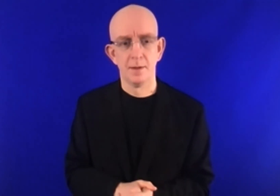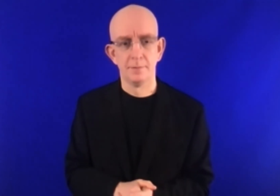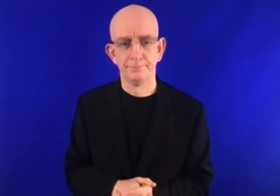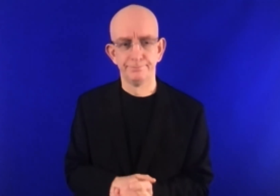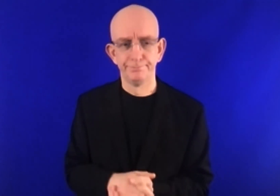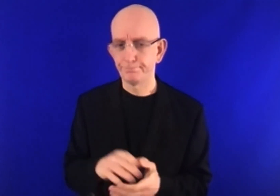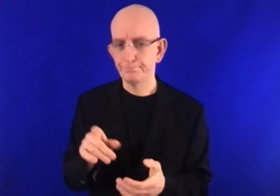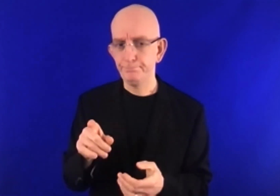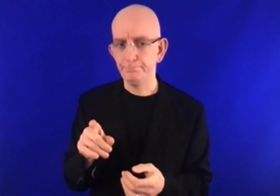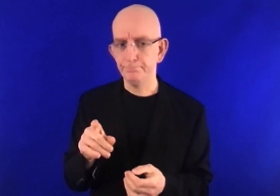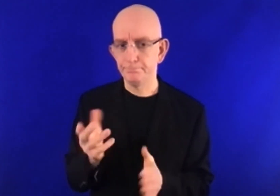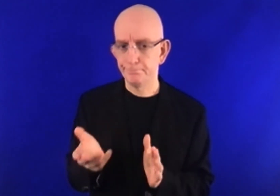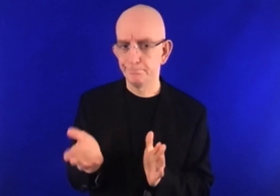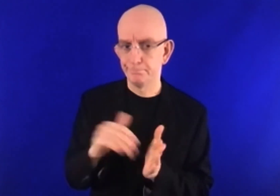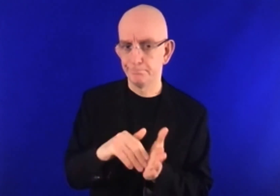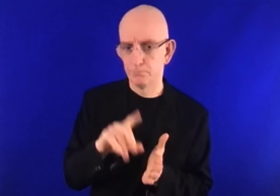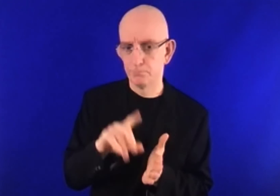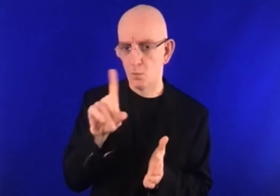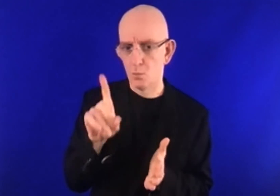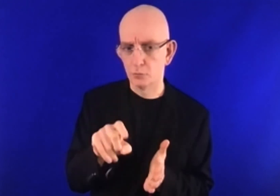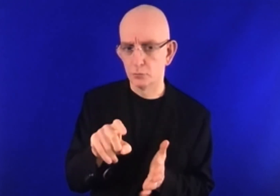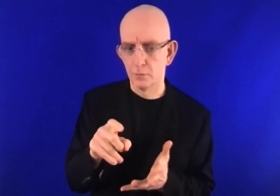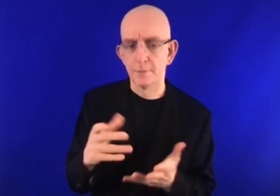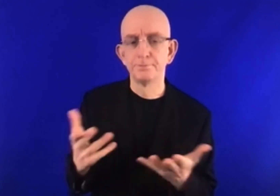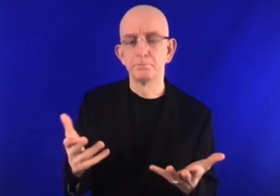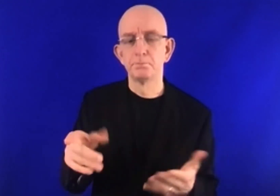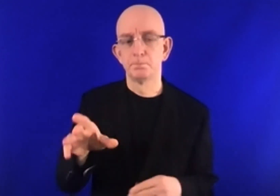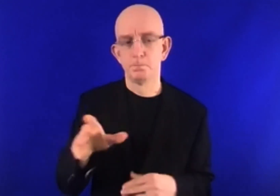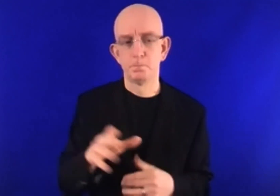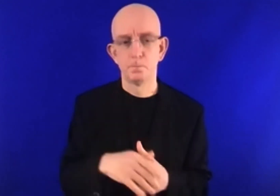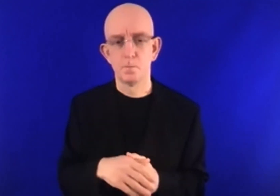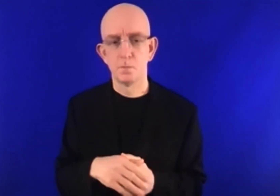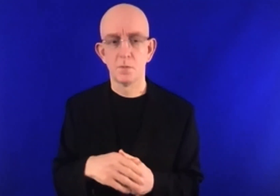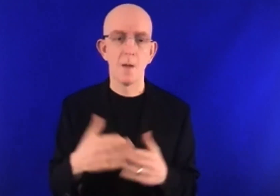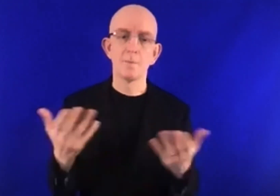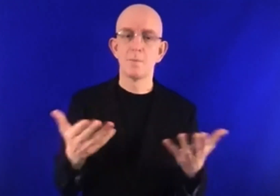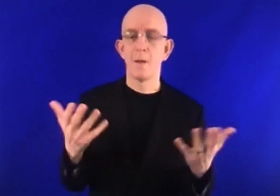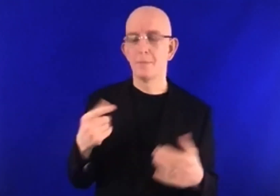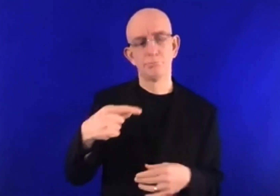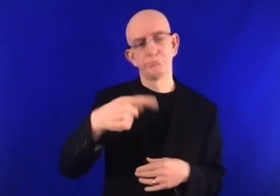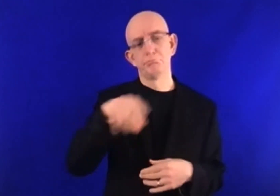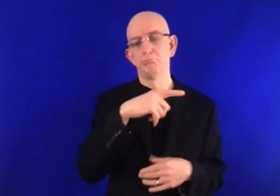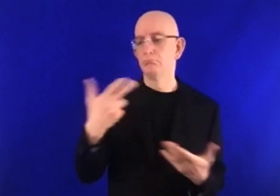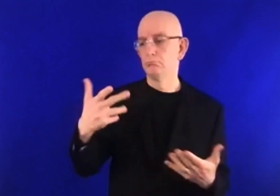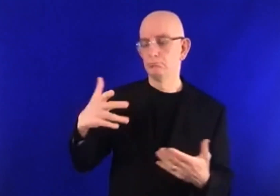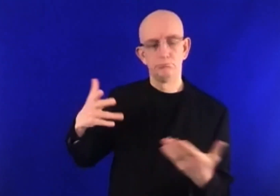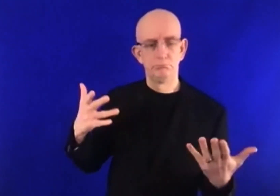should society do, or what should change in order to guarantee